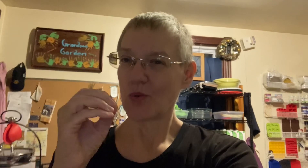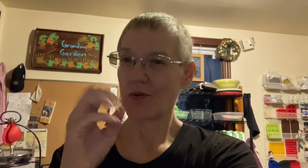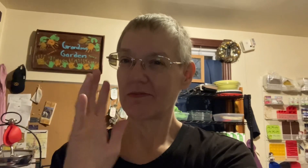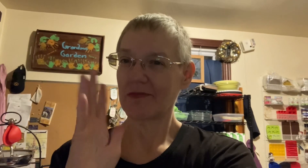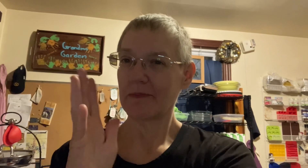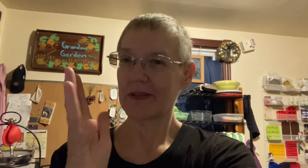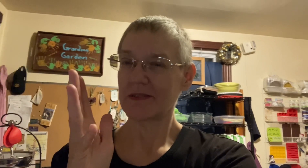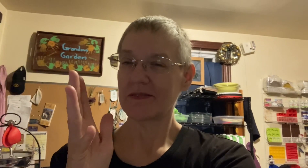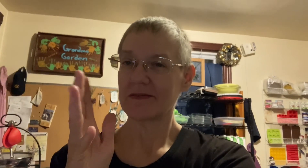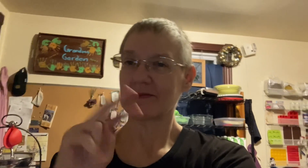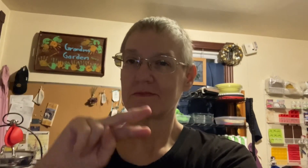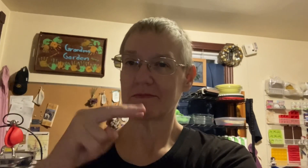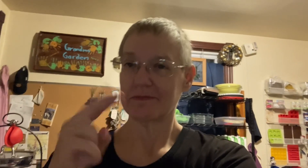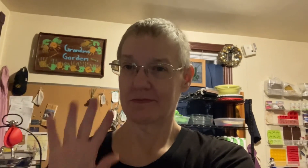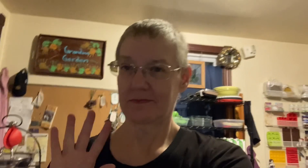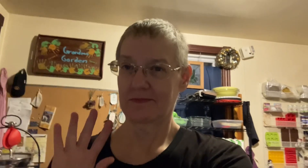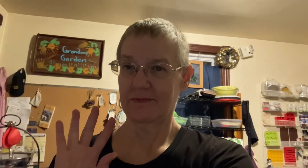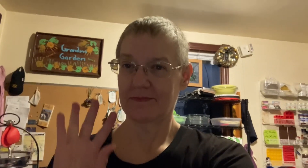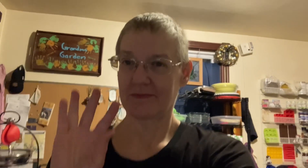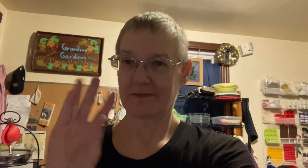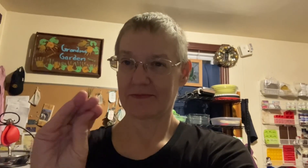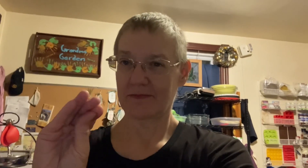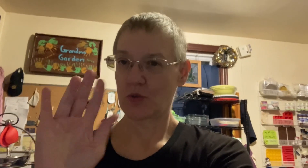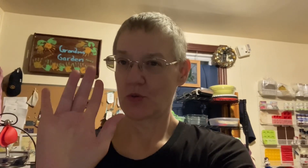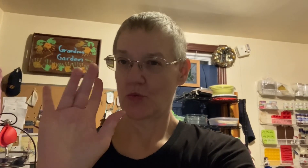I think they need 5 more minutes at least.